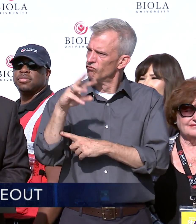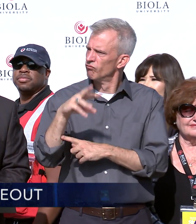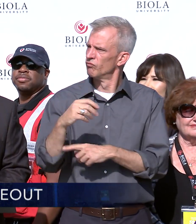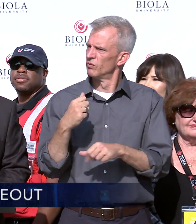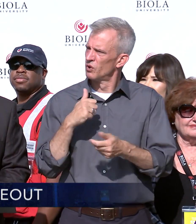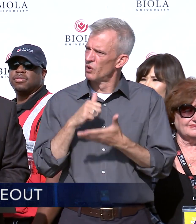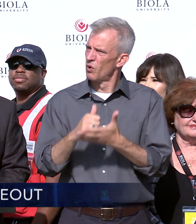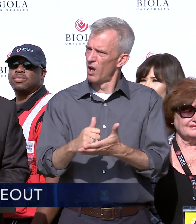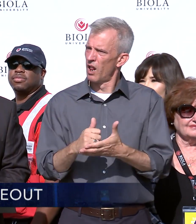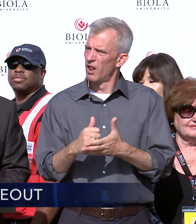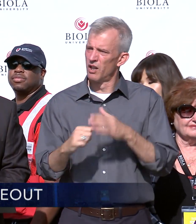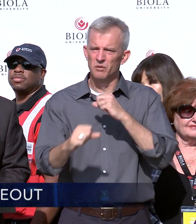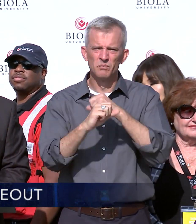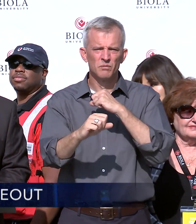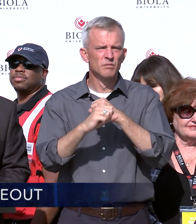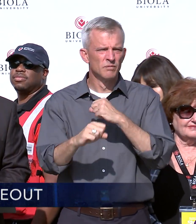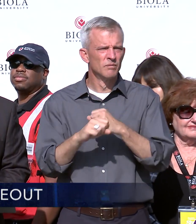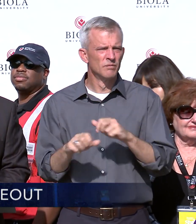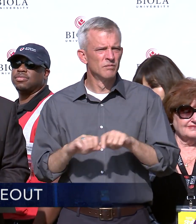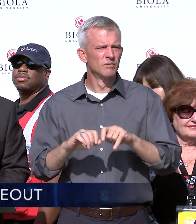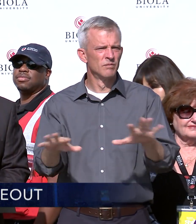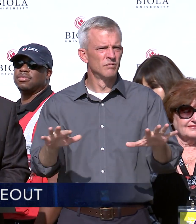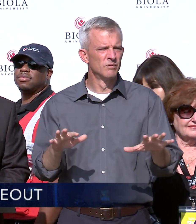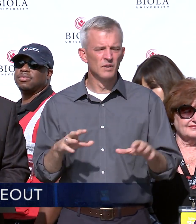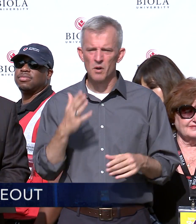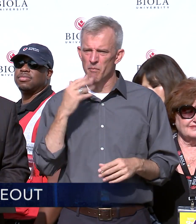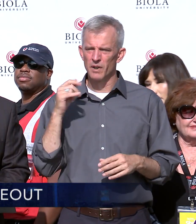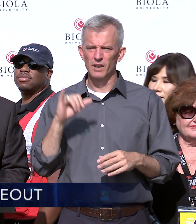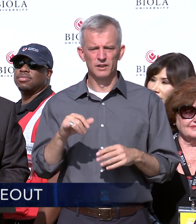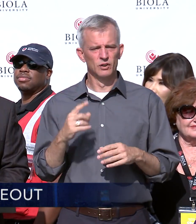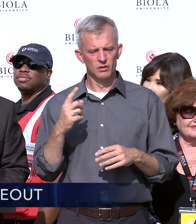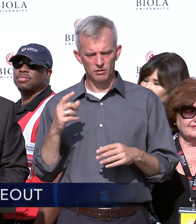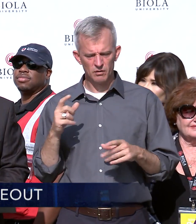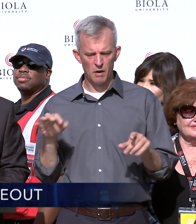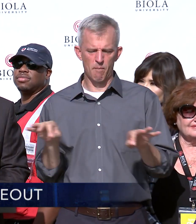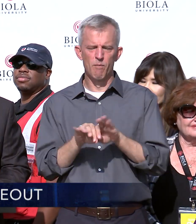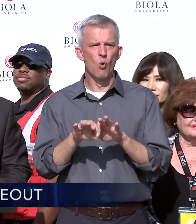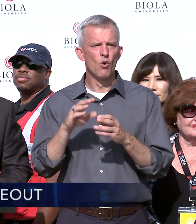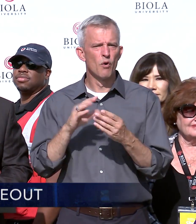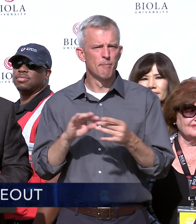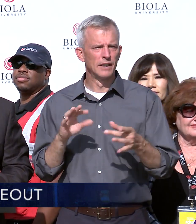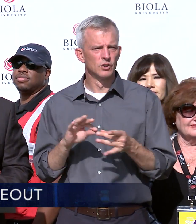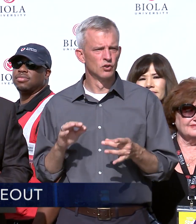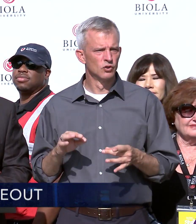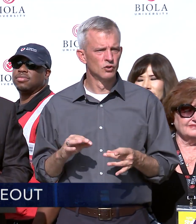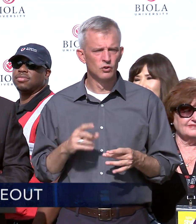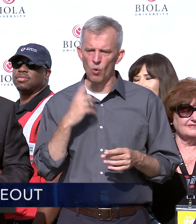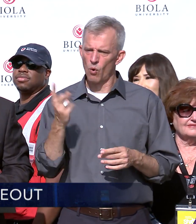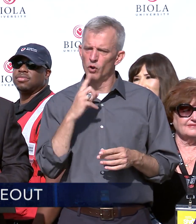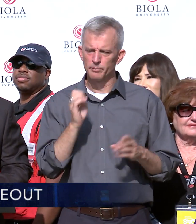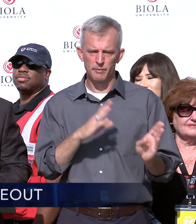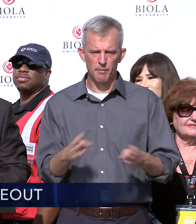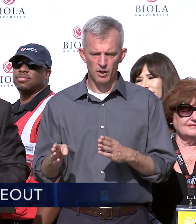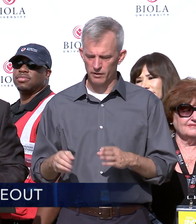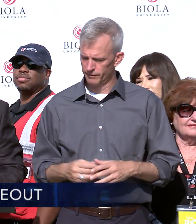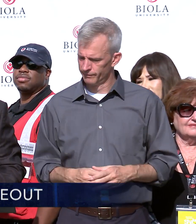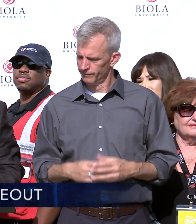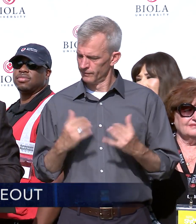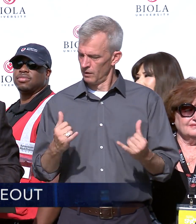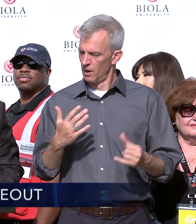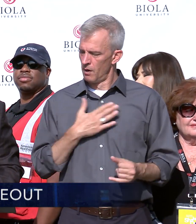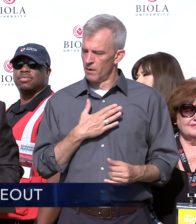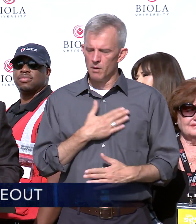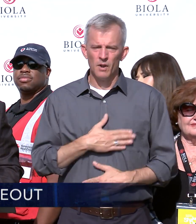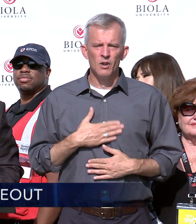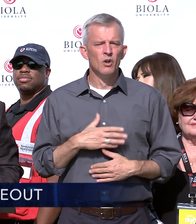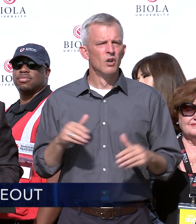that needs to go out across this county and across our state to always be prepared no matter what. So at this time, it's my